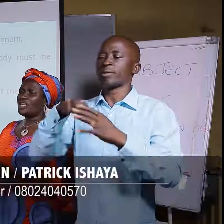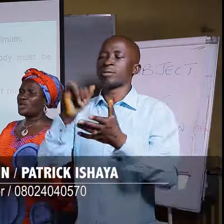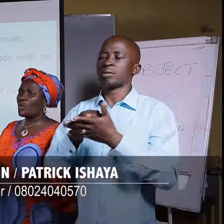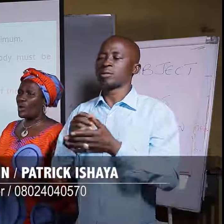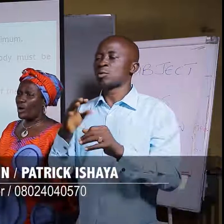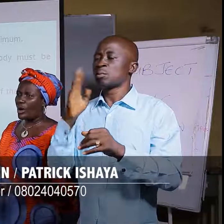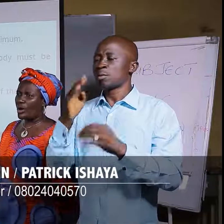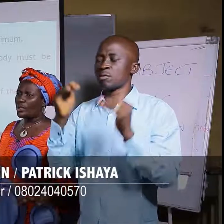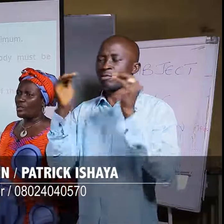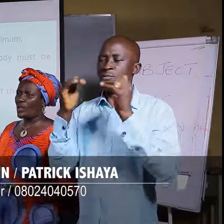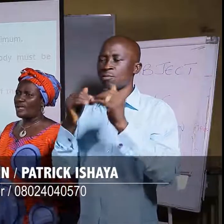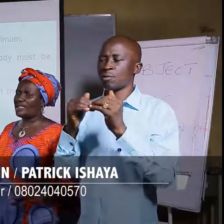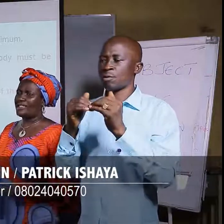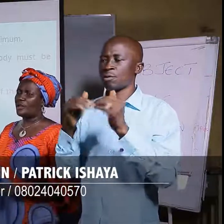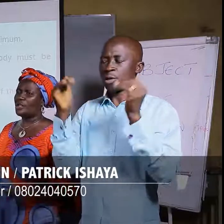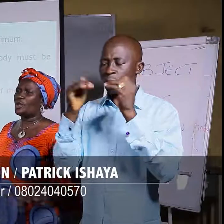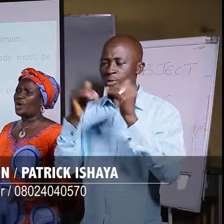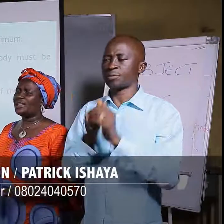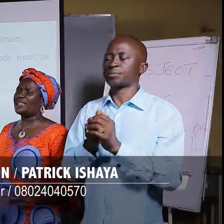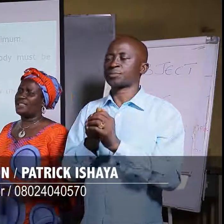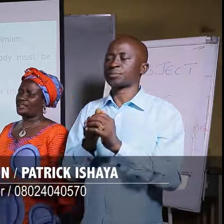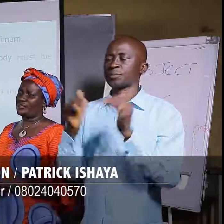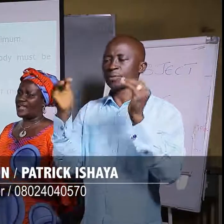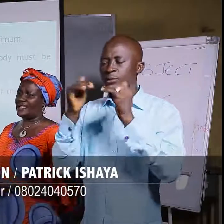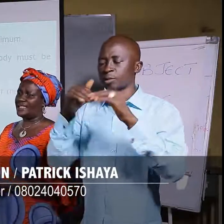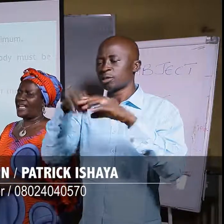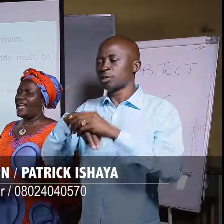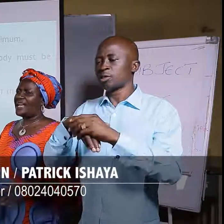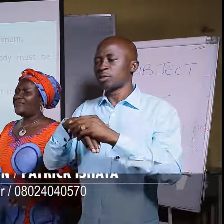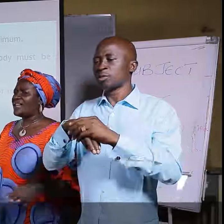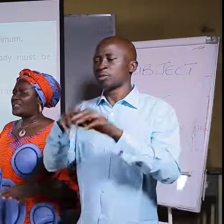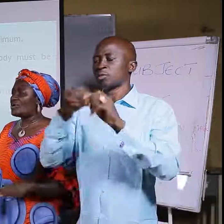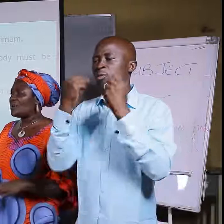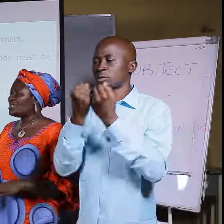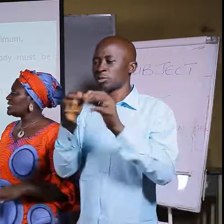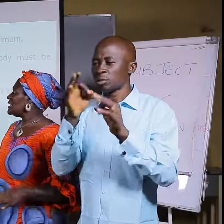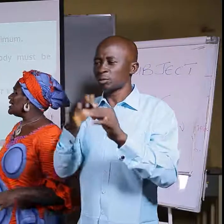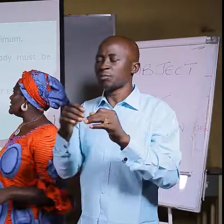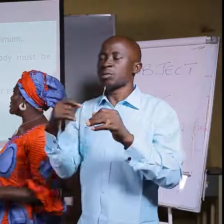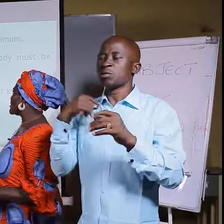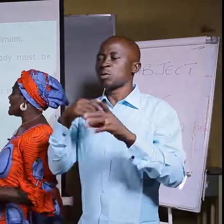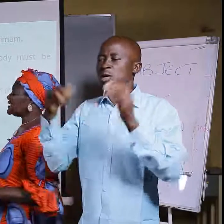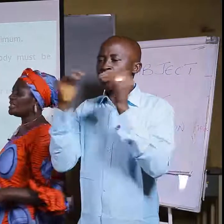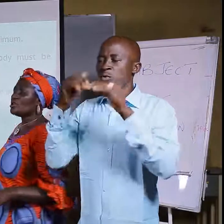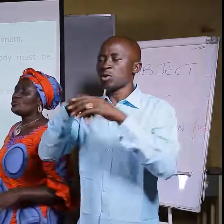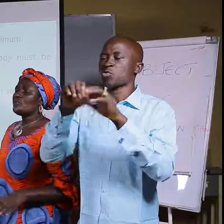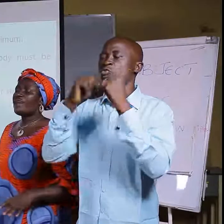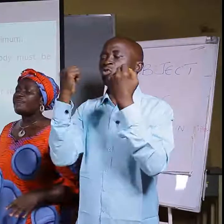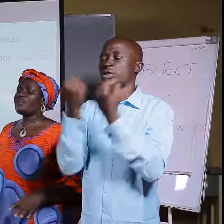be equality. There will be equality in the society. And if there is equality in the